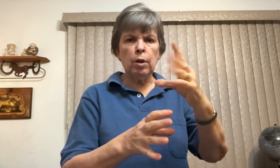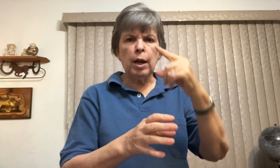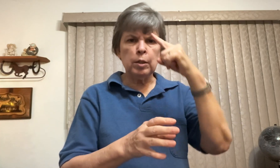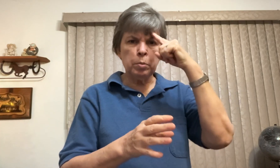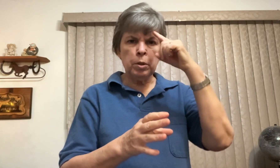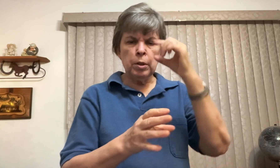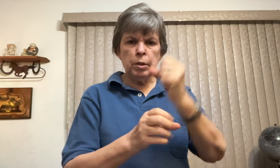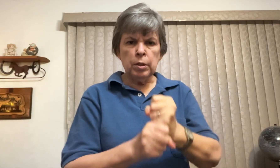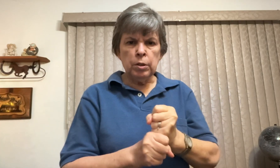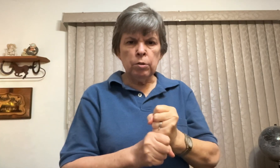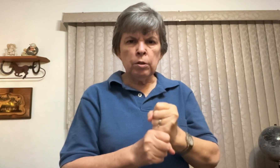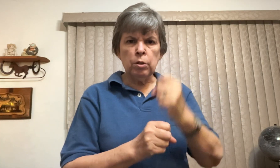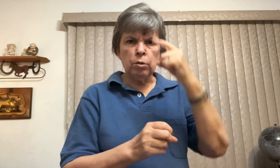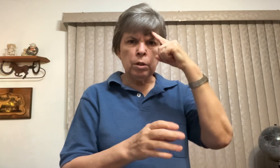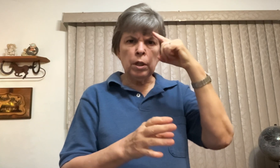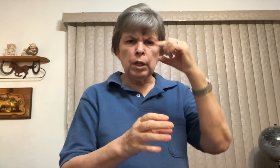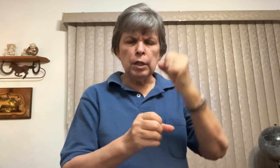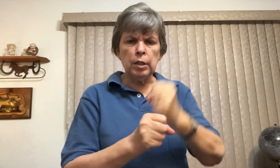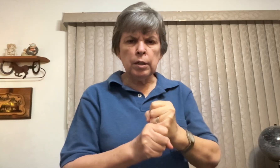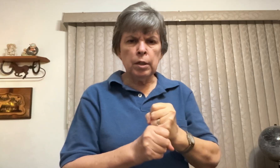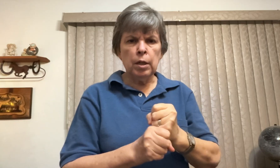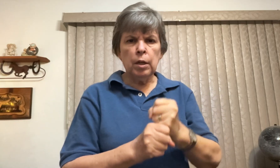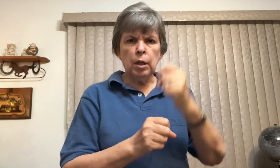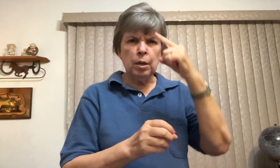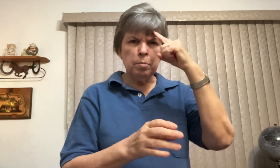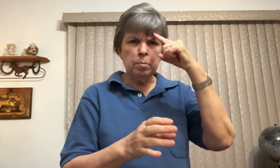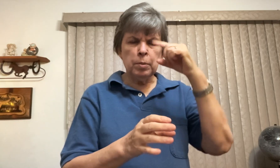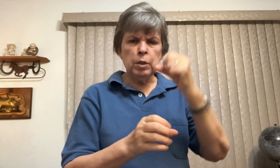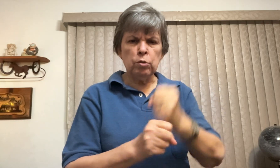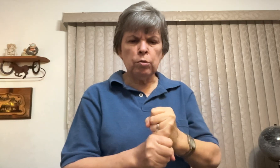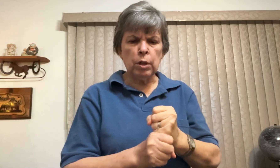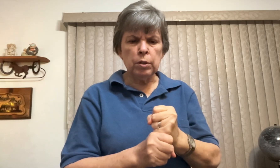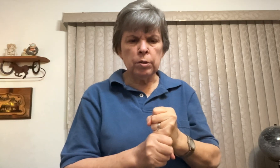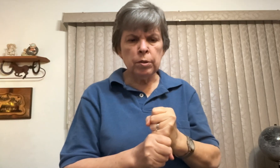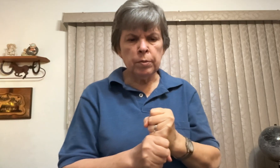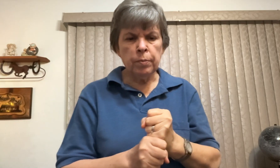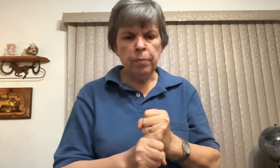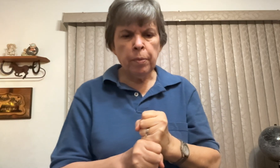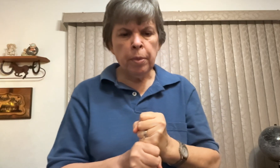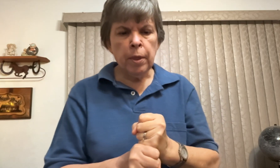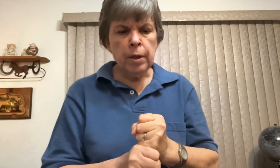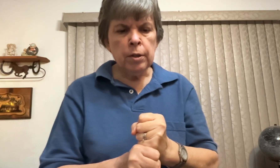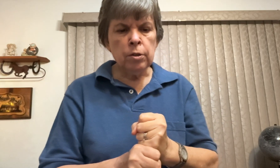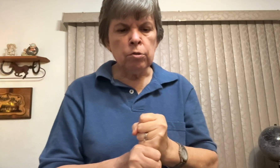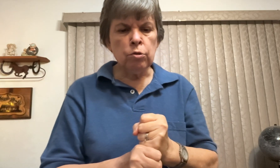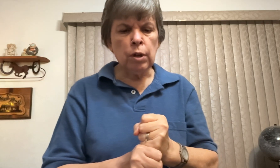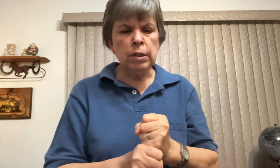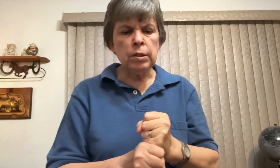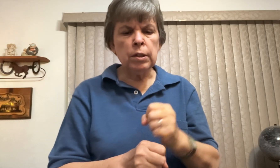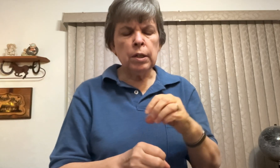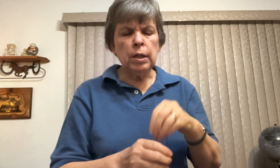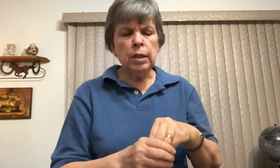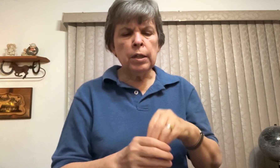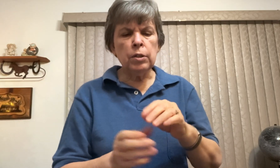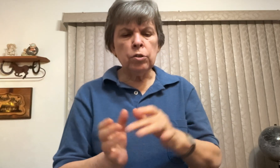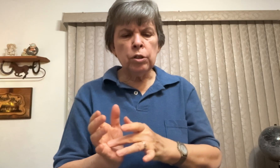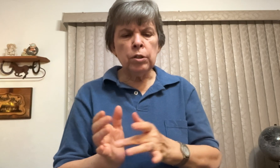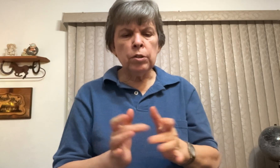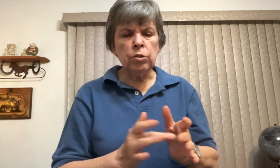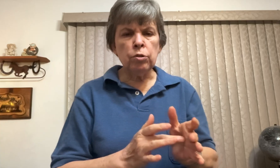grasp. You're clinging in trust. So trust in Jesus. You can